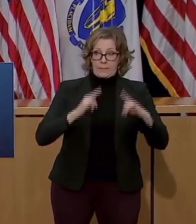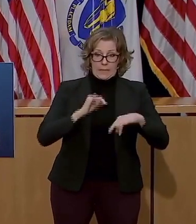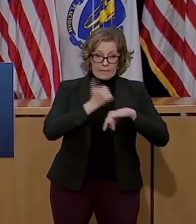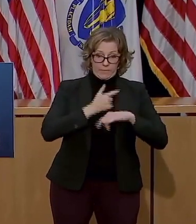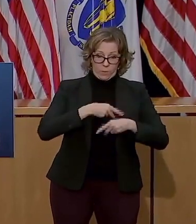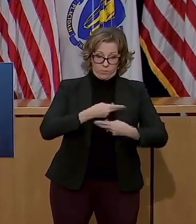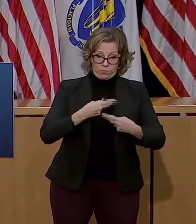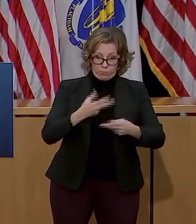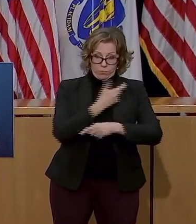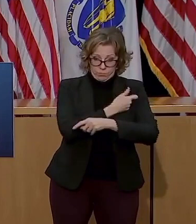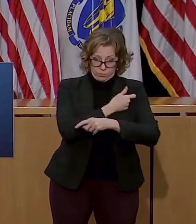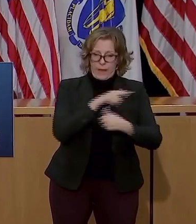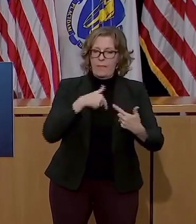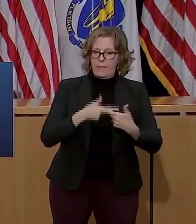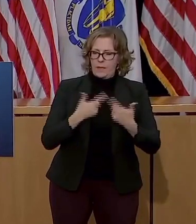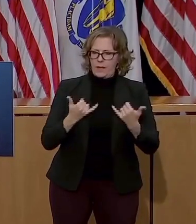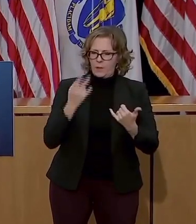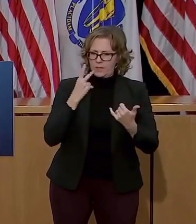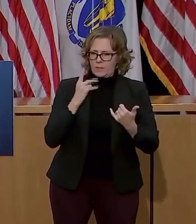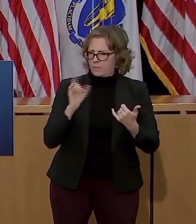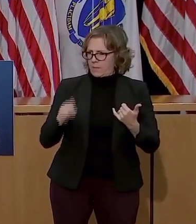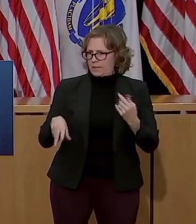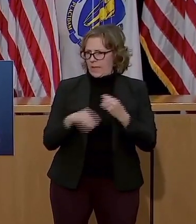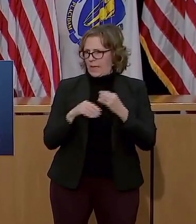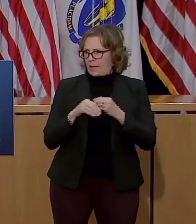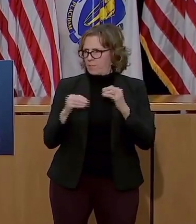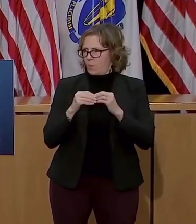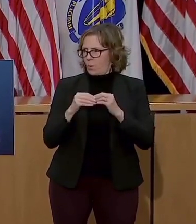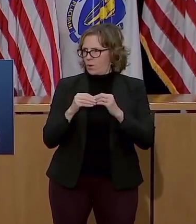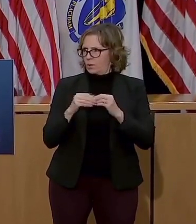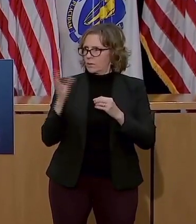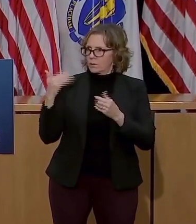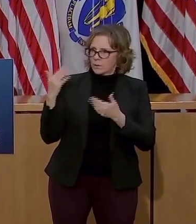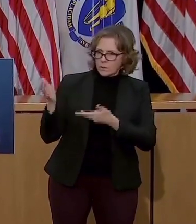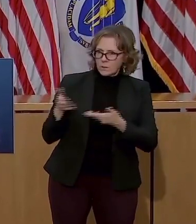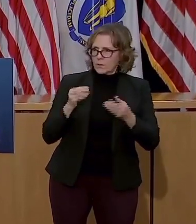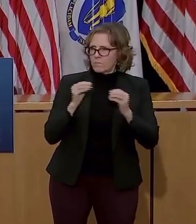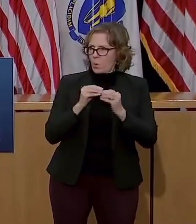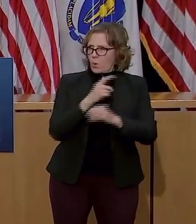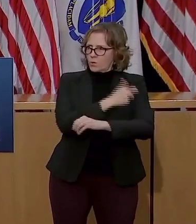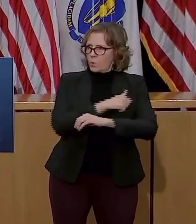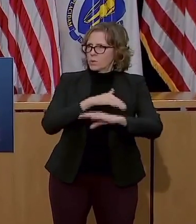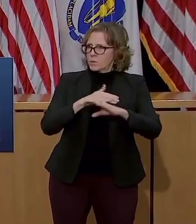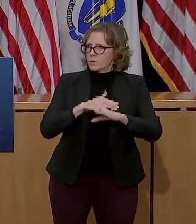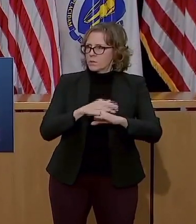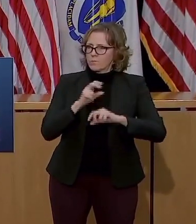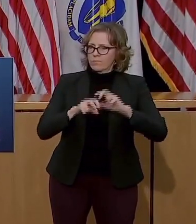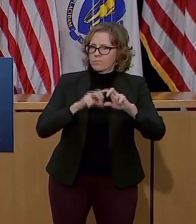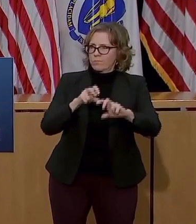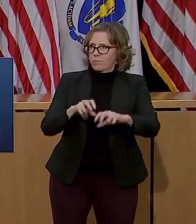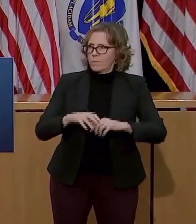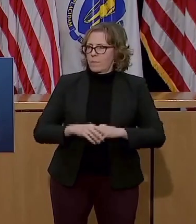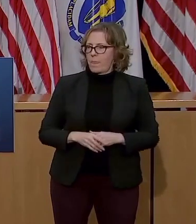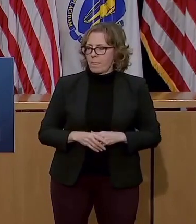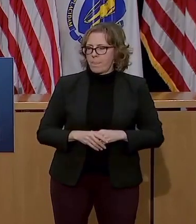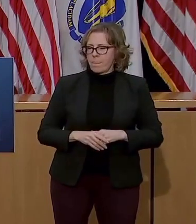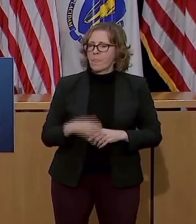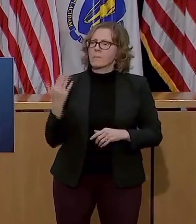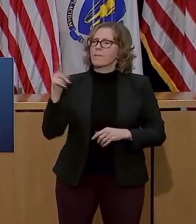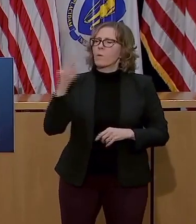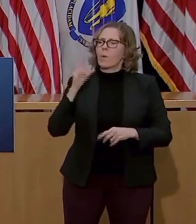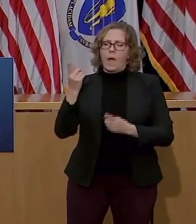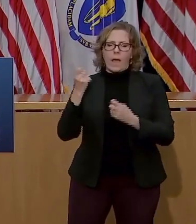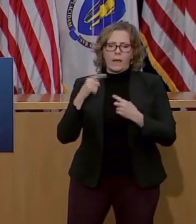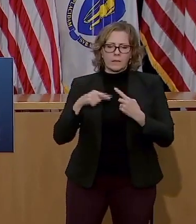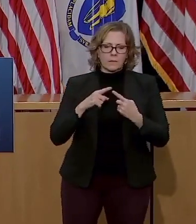at where you need to now put in more doses and the like. And it sort of goes back to the question you asked earlier when you said, so I'm assuming you've talked to some